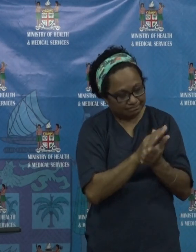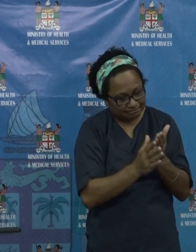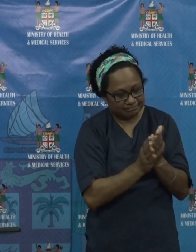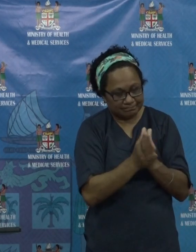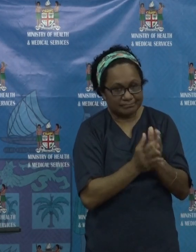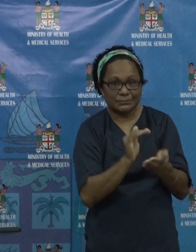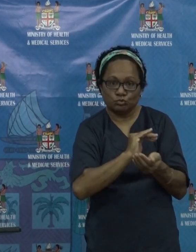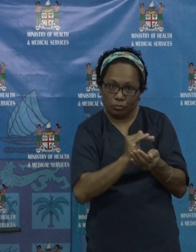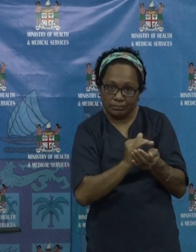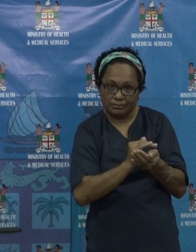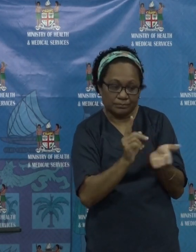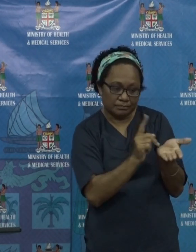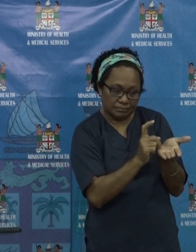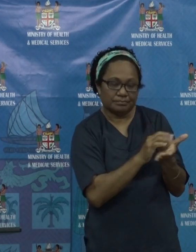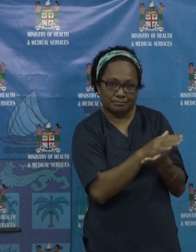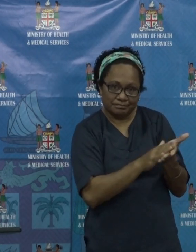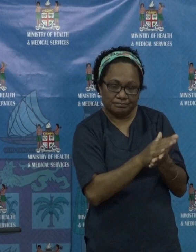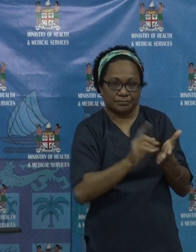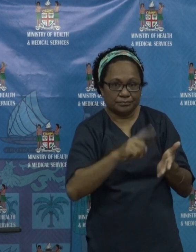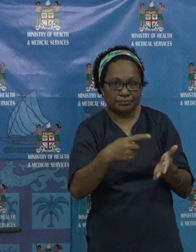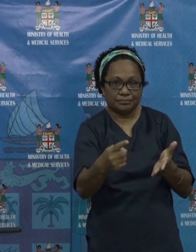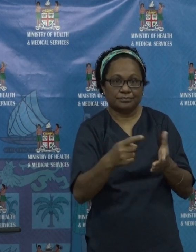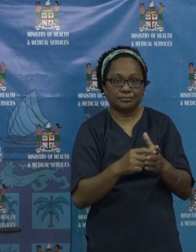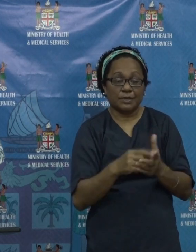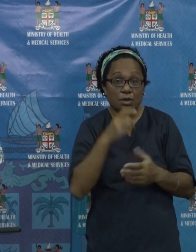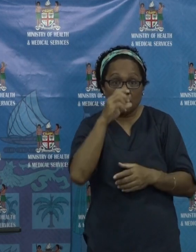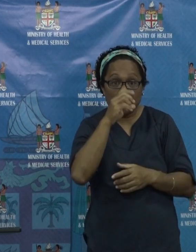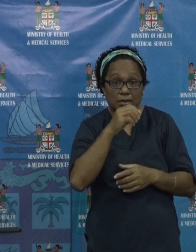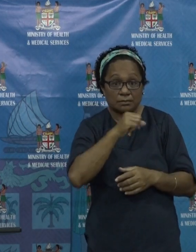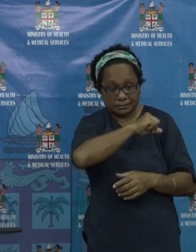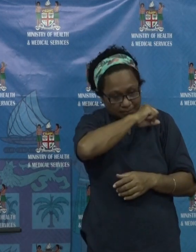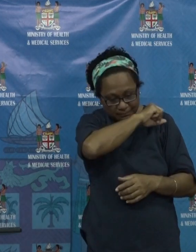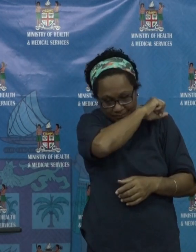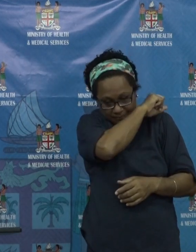alcohol hand rub. Cover your mouth and your nose when you cough or sneeze